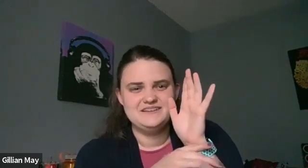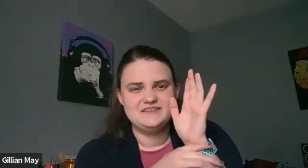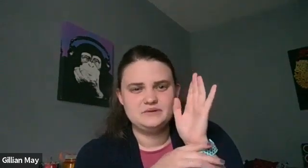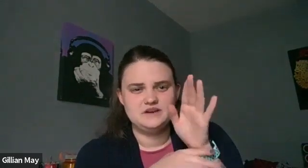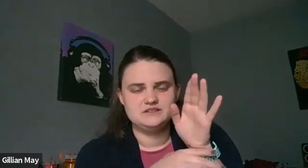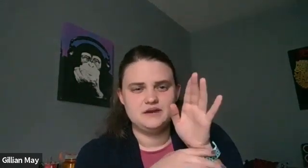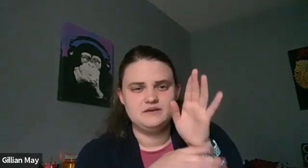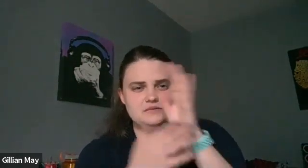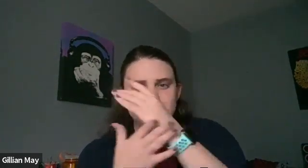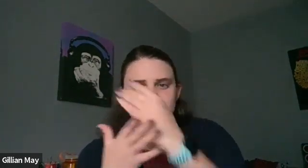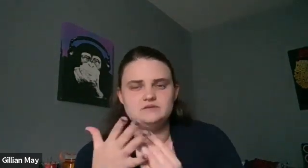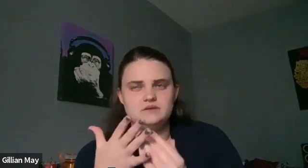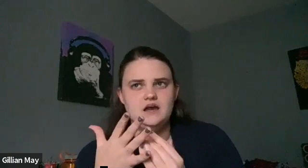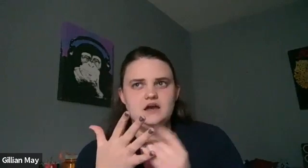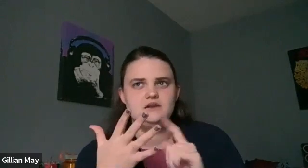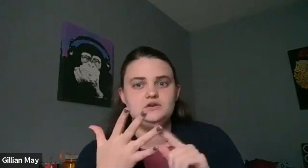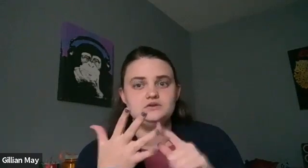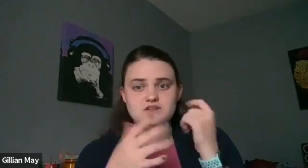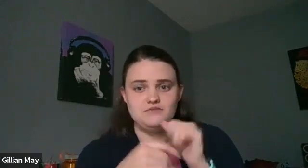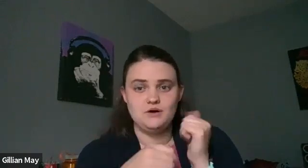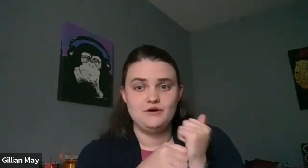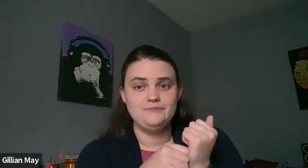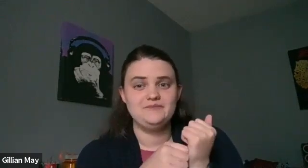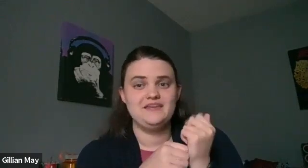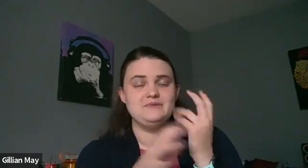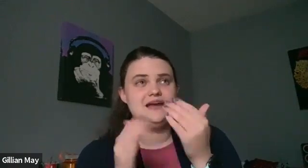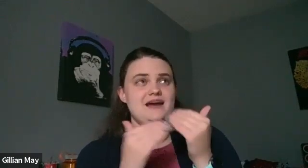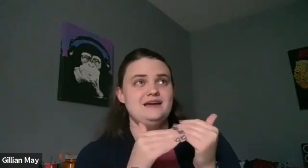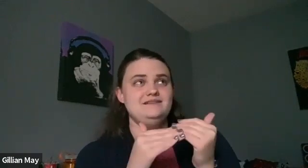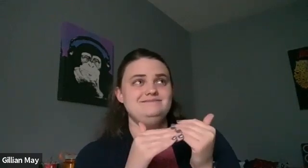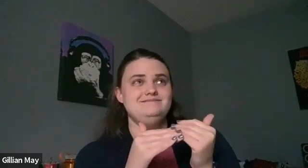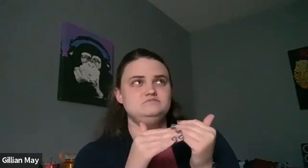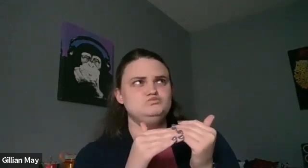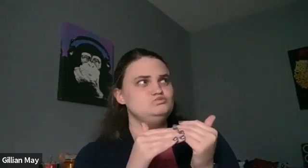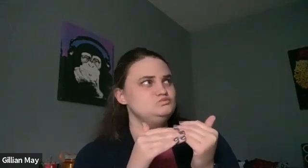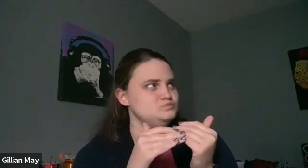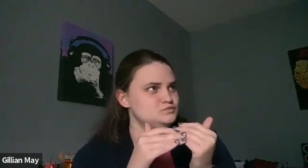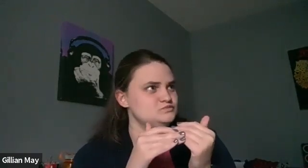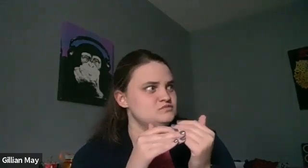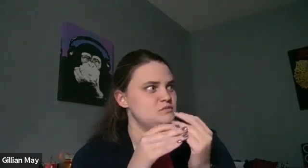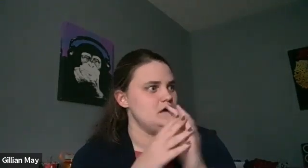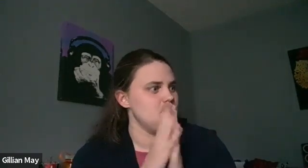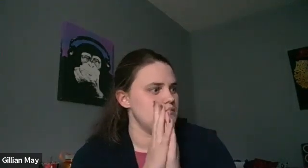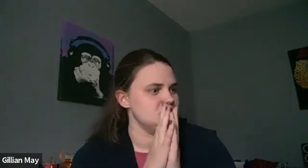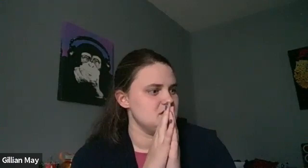that we talked about. We had girls softball, and then we had, what was that?